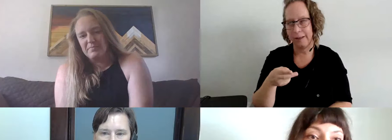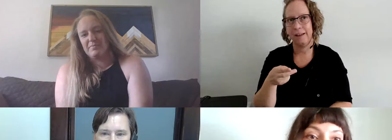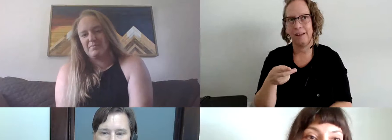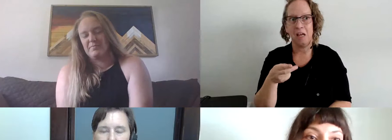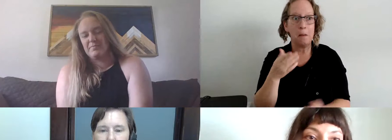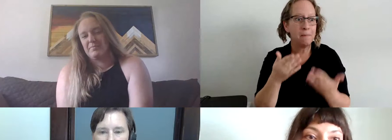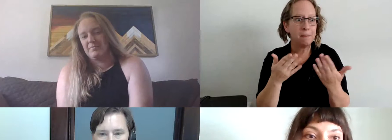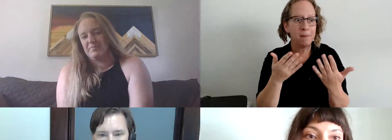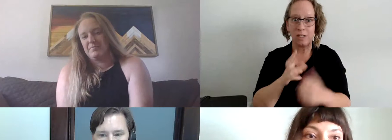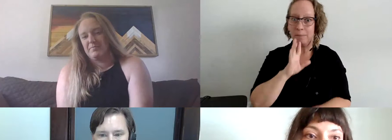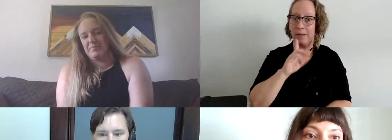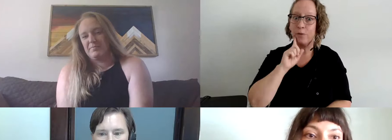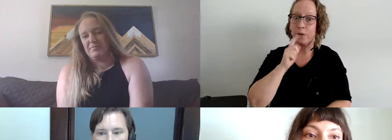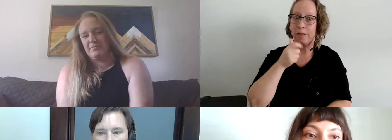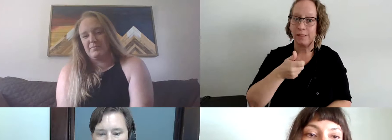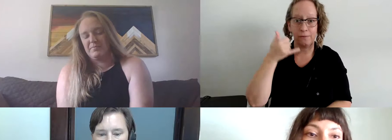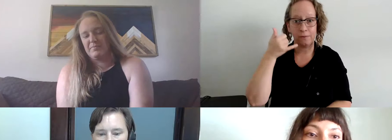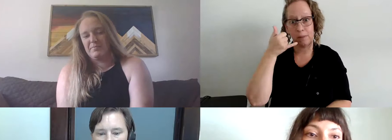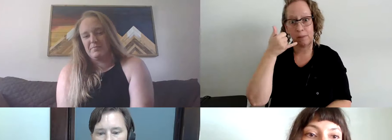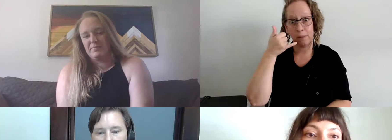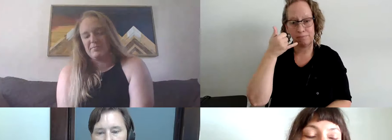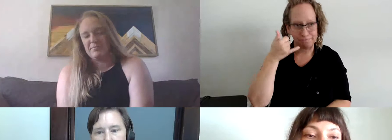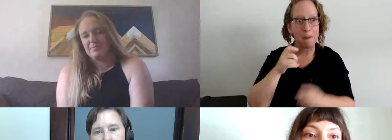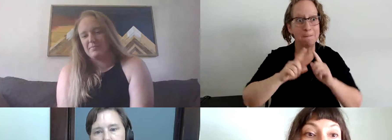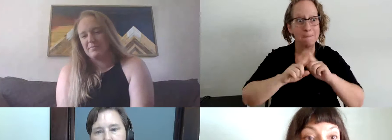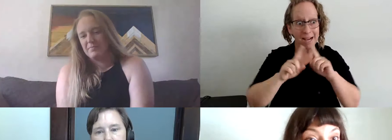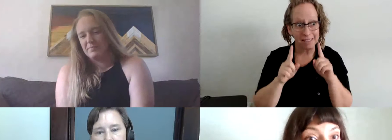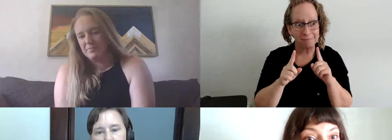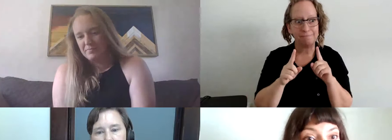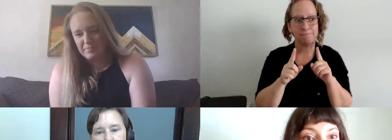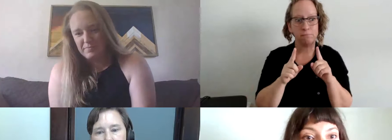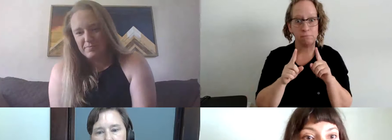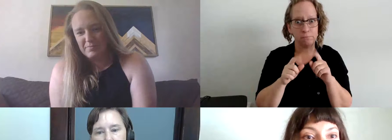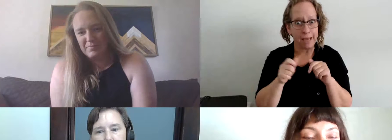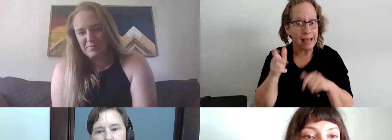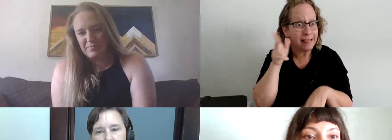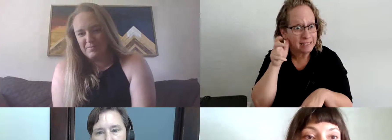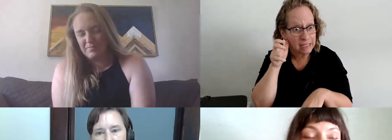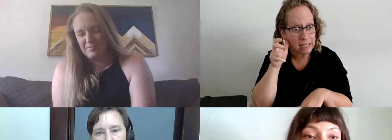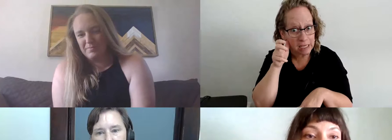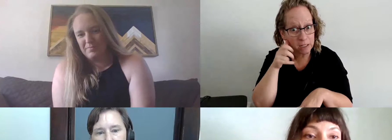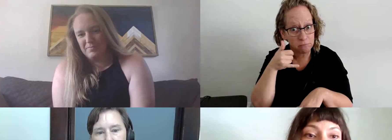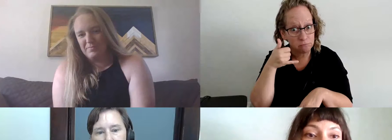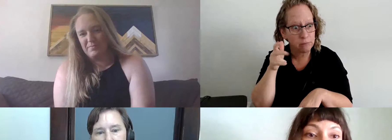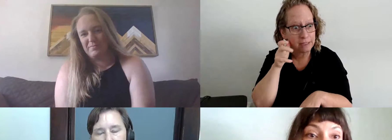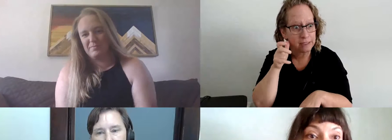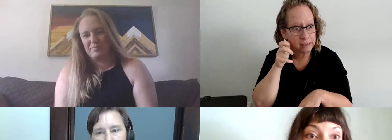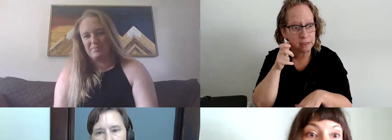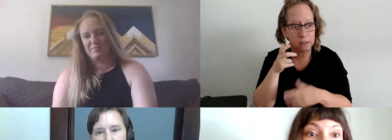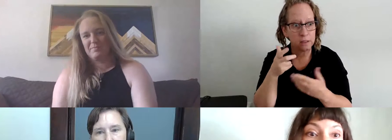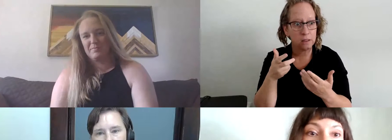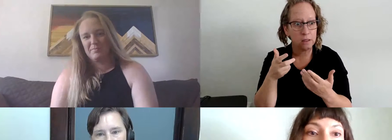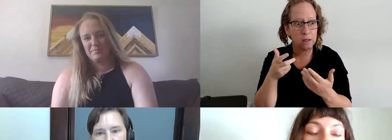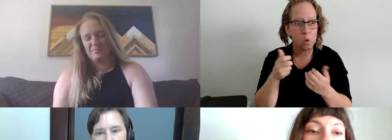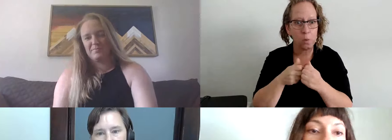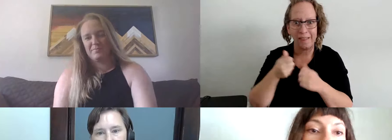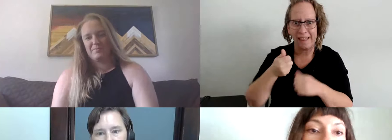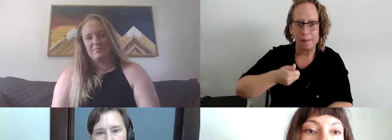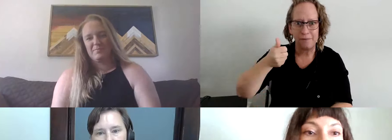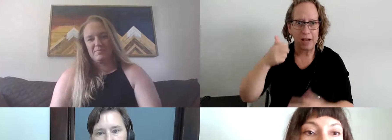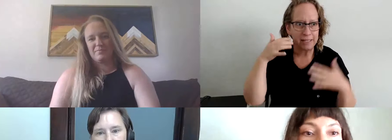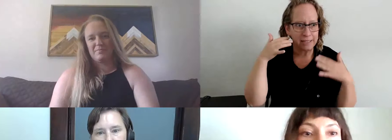may want to speak for themselves, but and listen also with really amplified